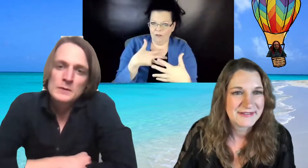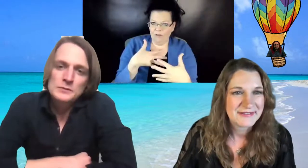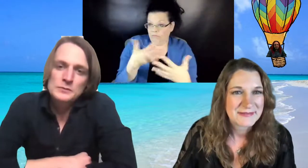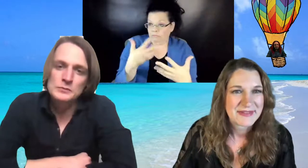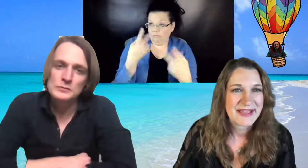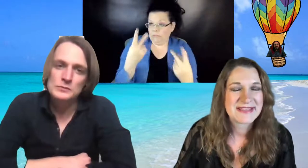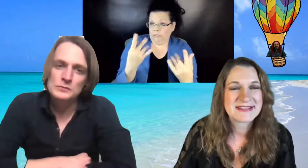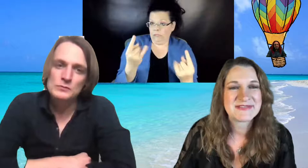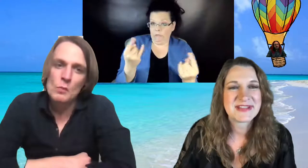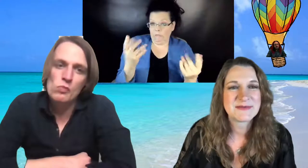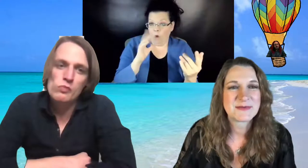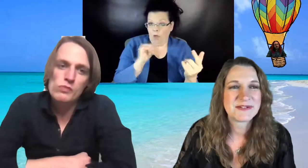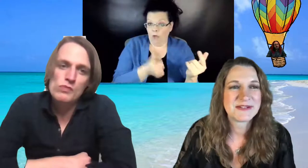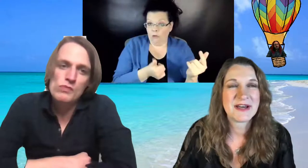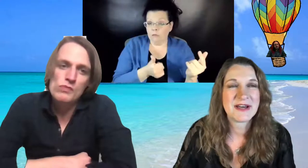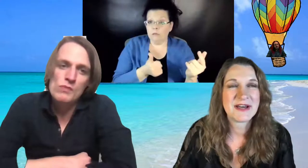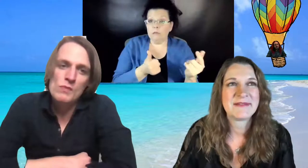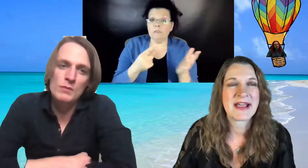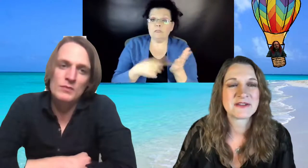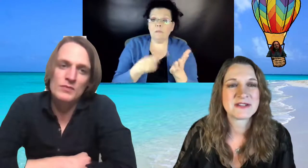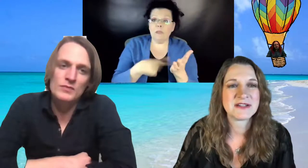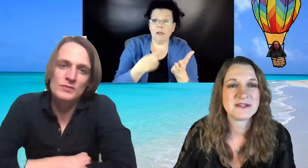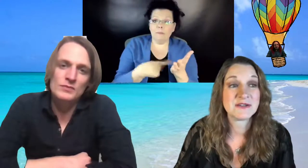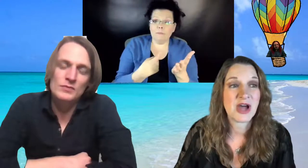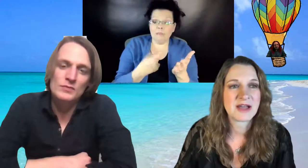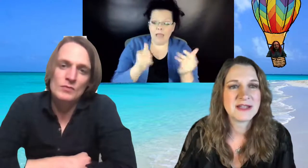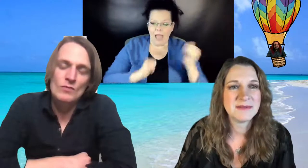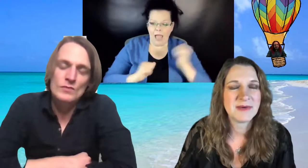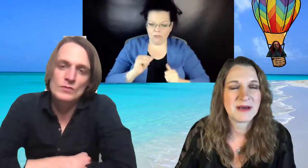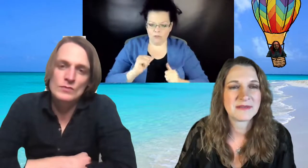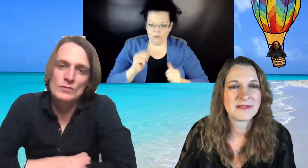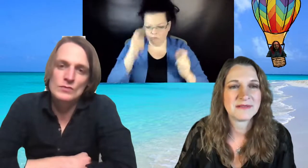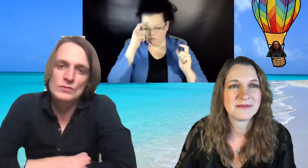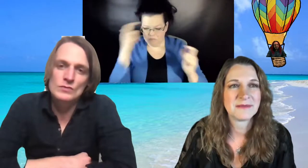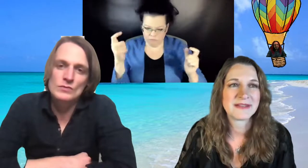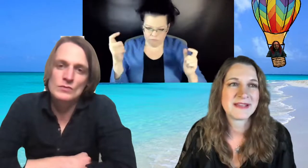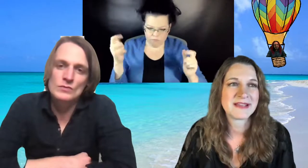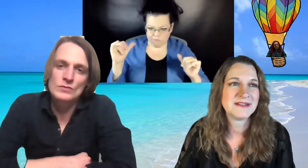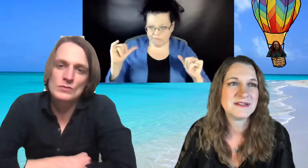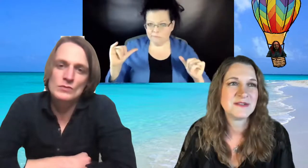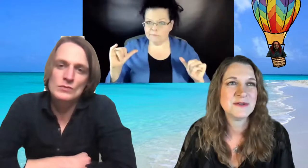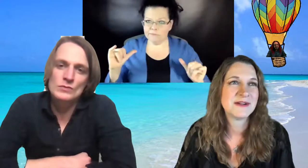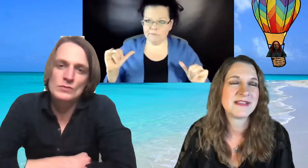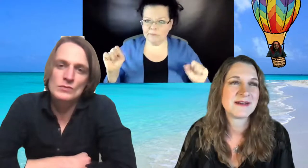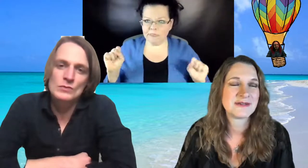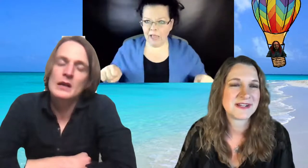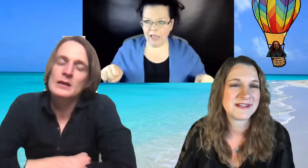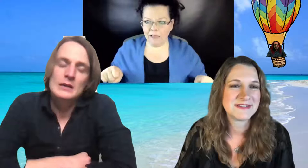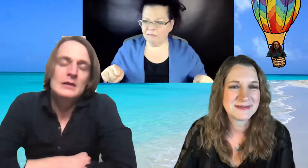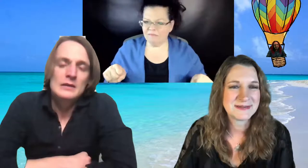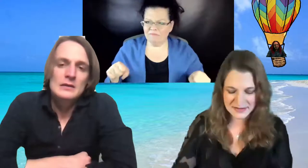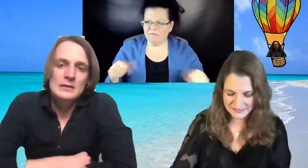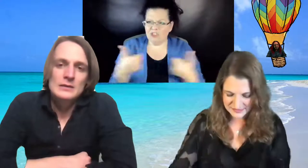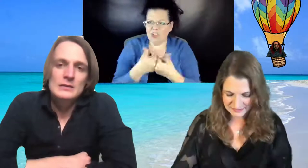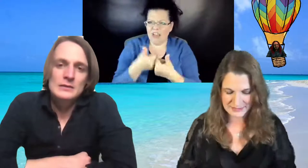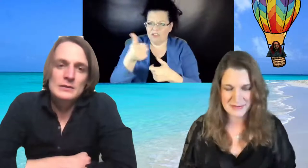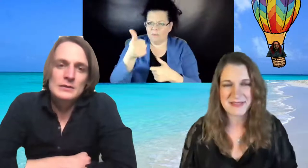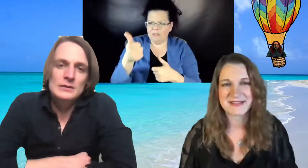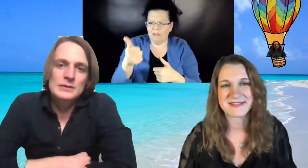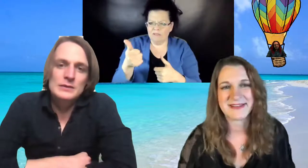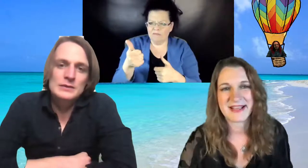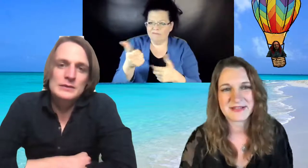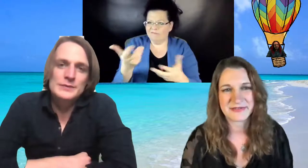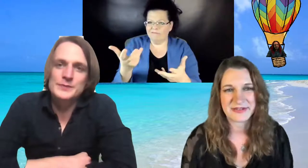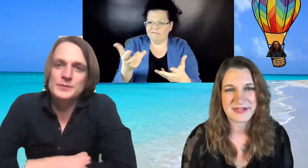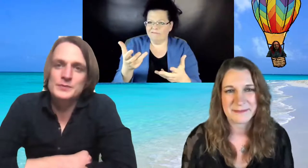across. I think sometimes when actors get too cocky about what they can do and they don't challenge themselves, maybe